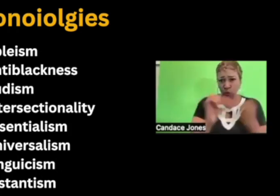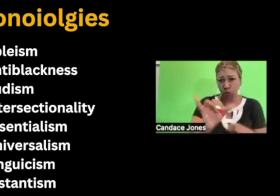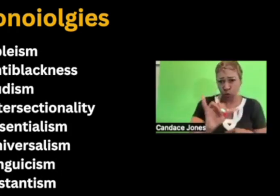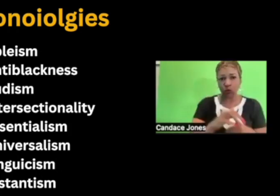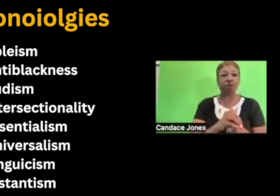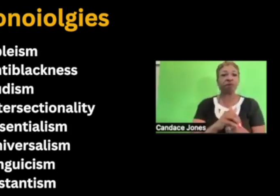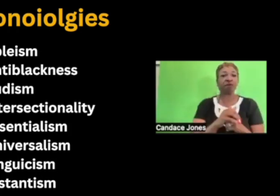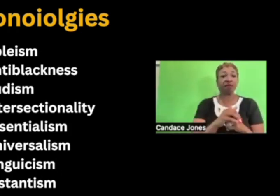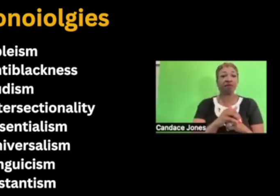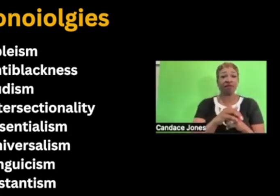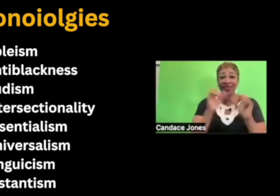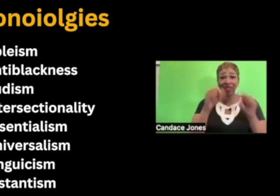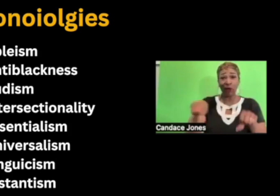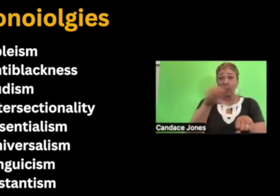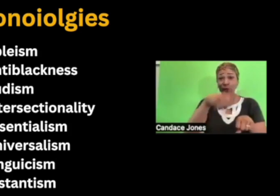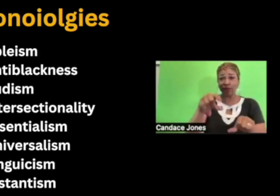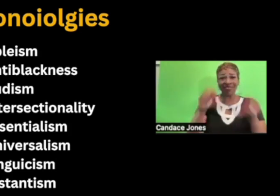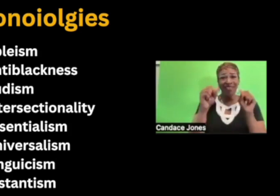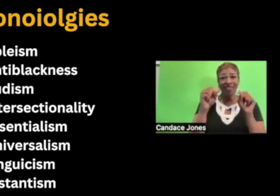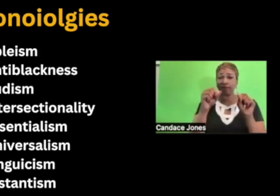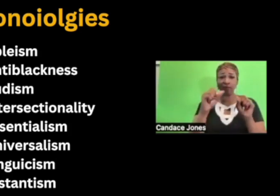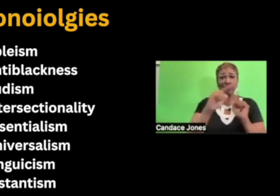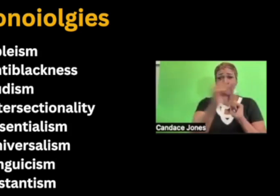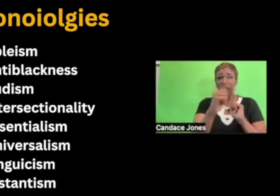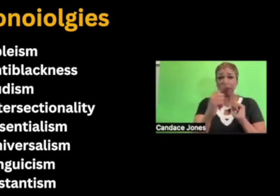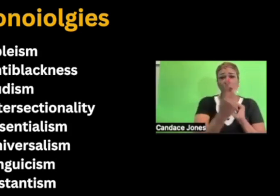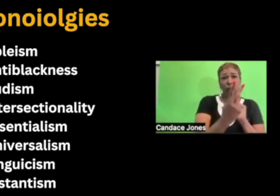some of them may not have specific signs at this point.